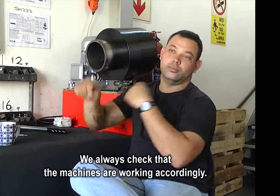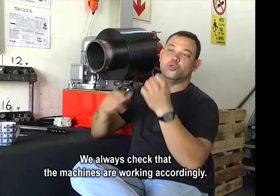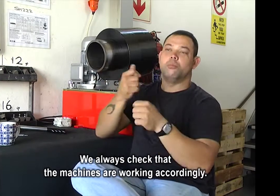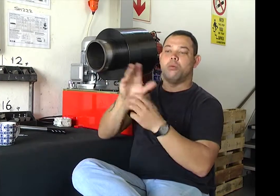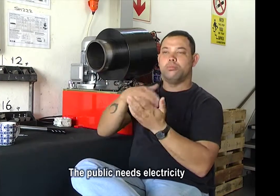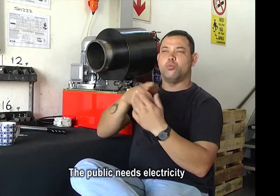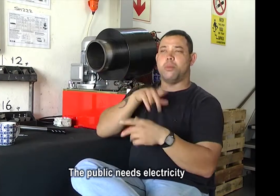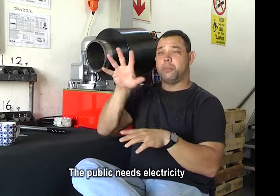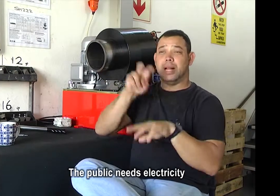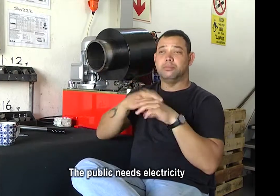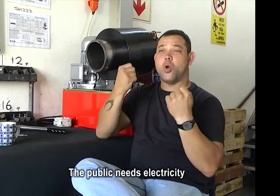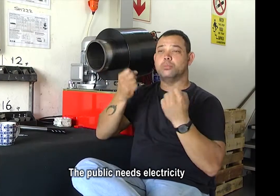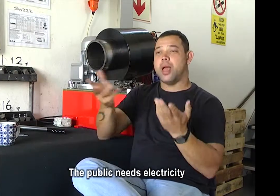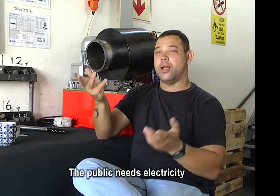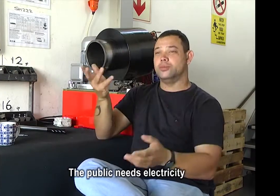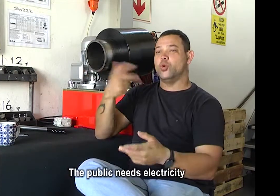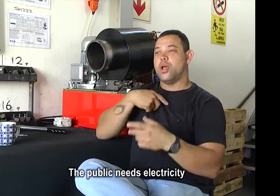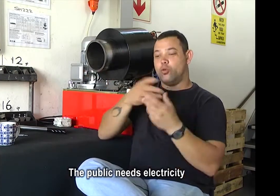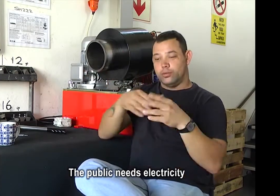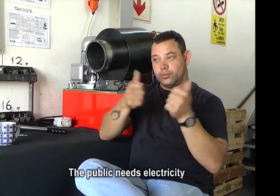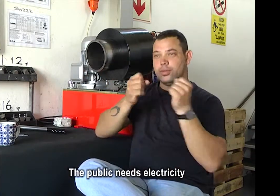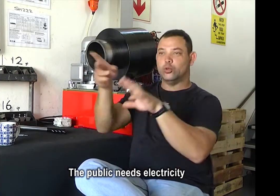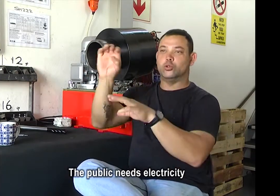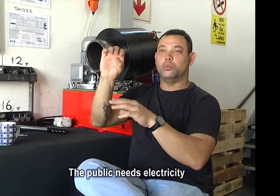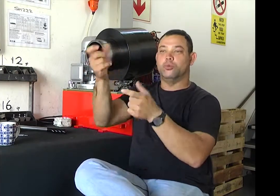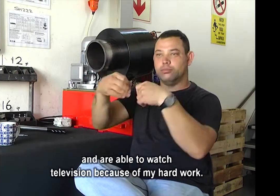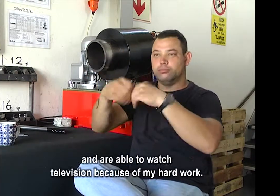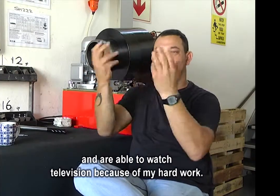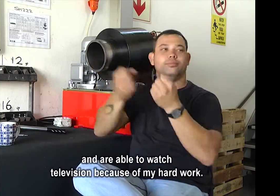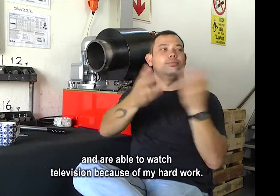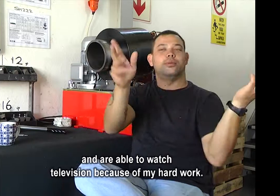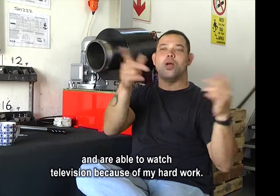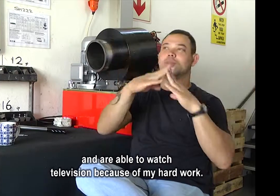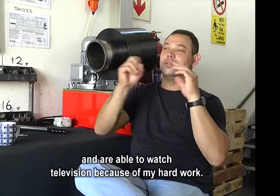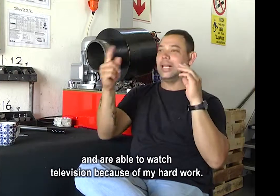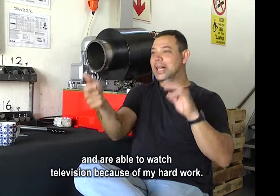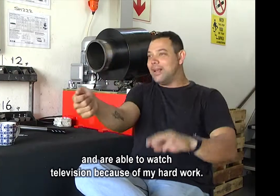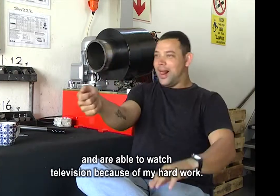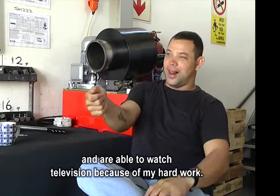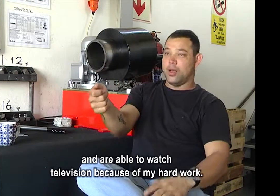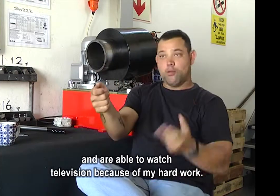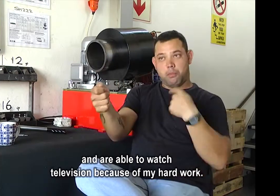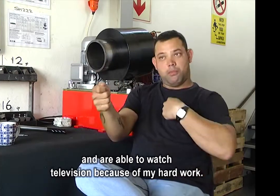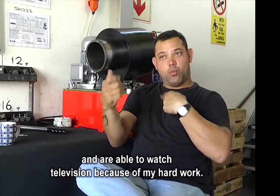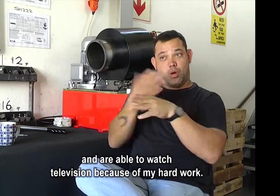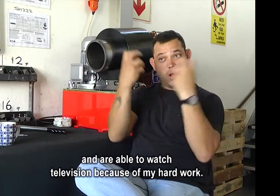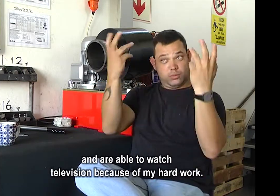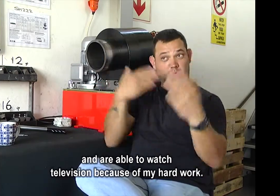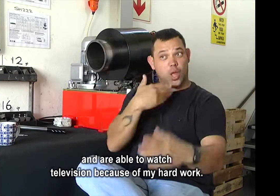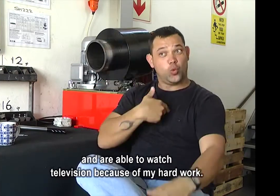accordingly. The public needs electricity and are able to watch television because of my